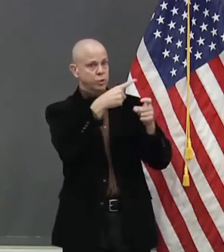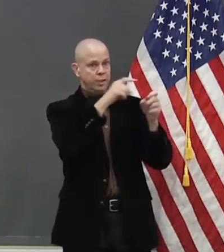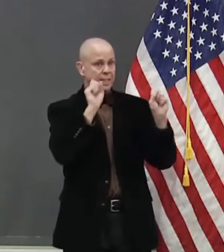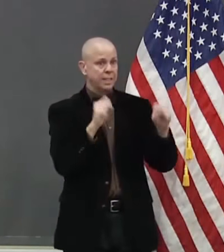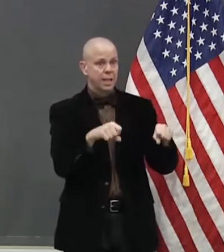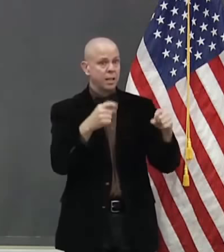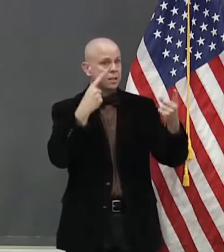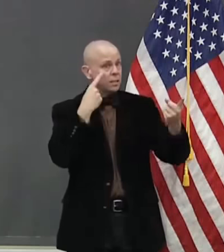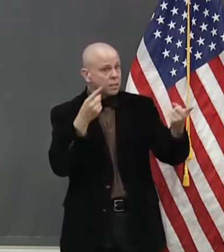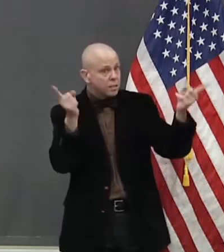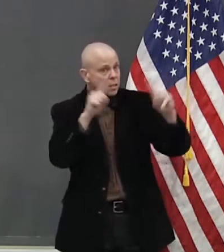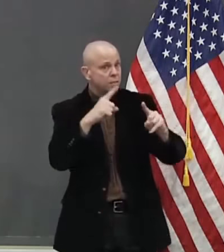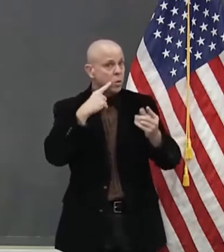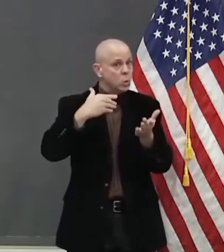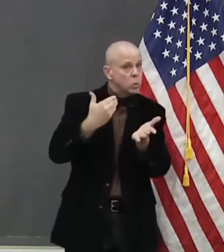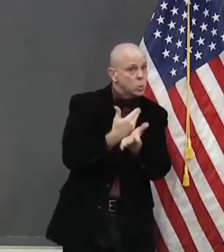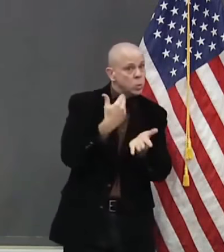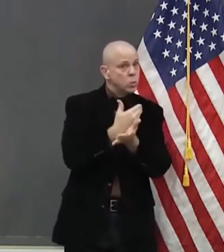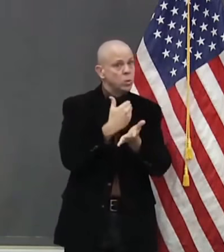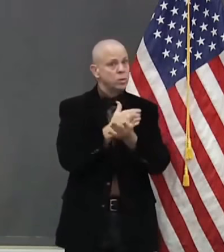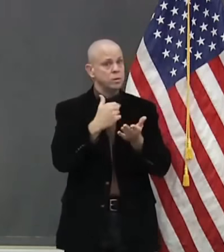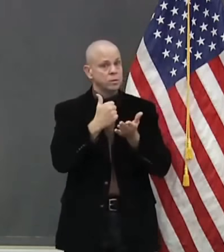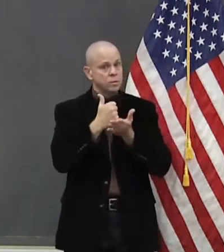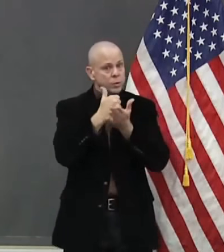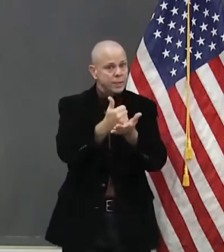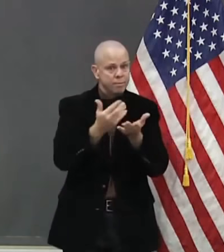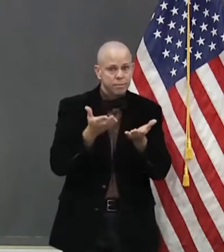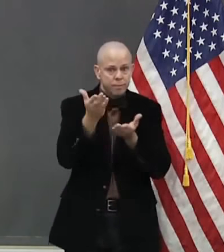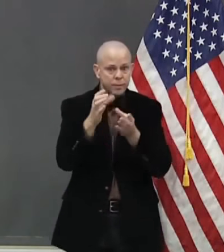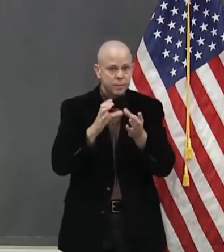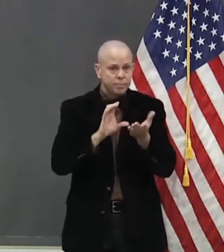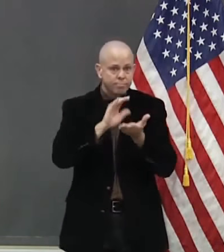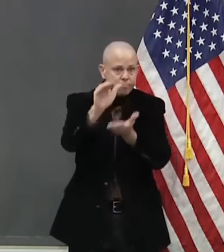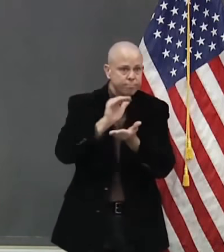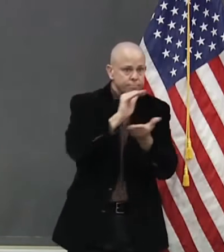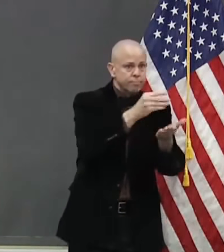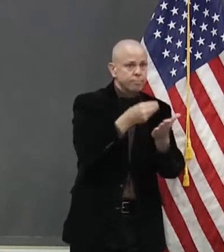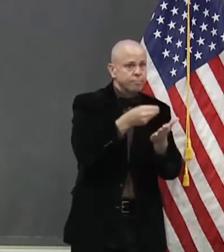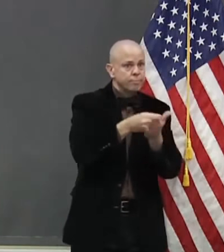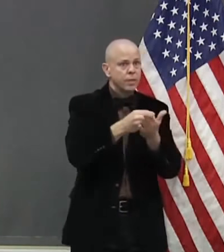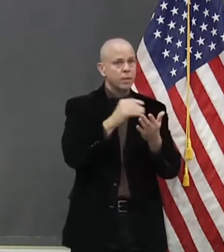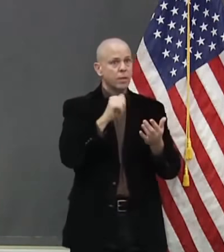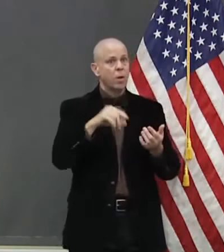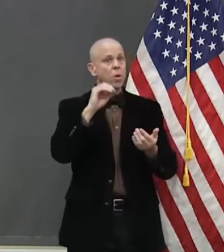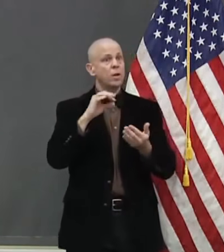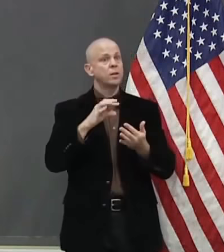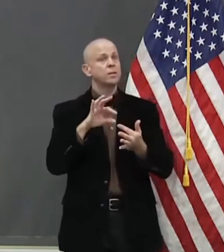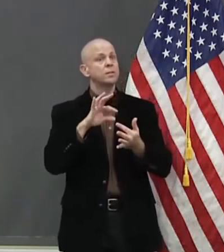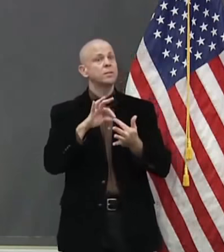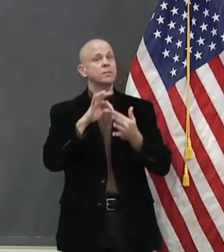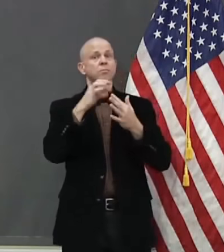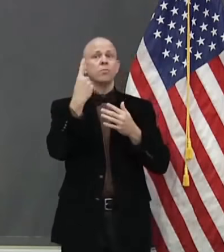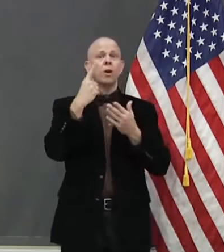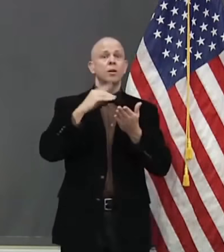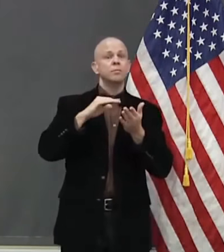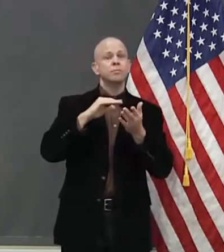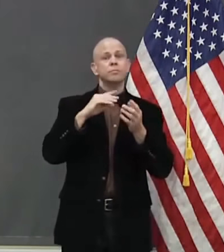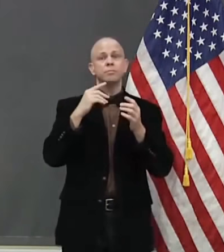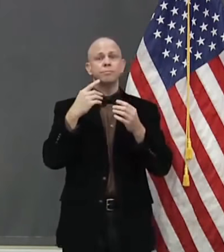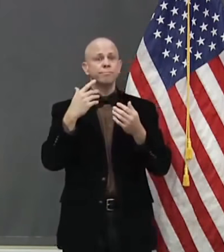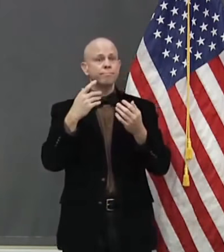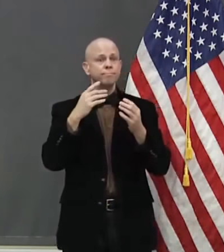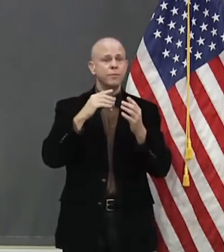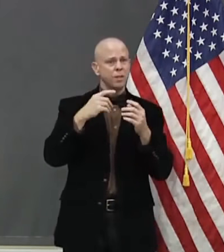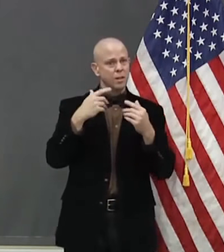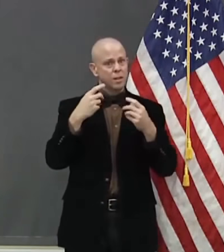on a new package. And Oregon is not the only state in the country facing an increase in cases. Most states